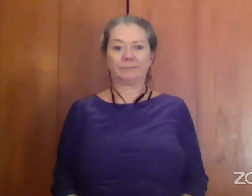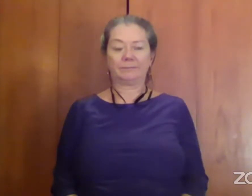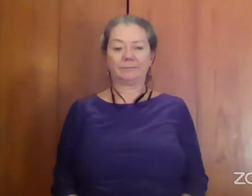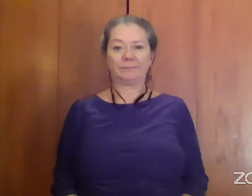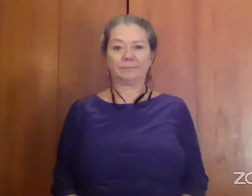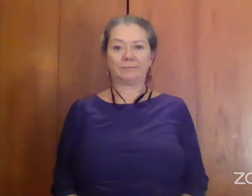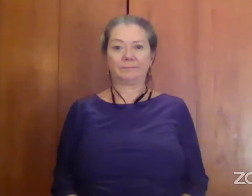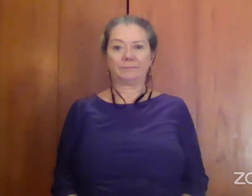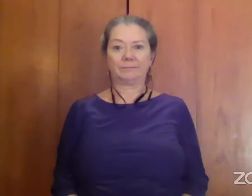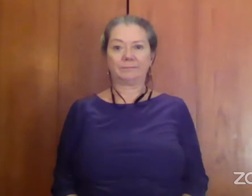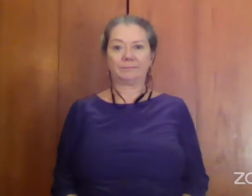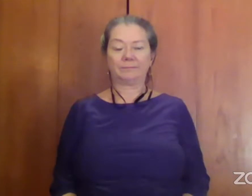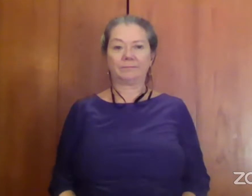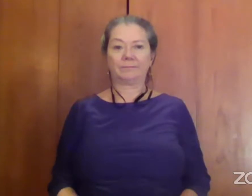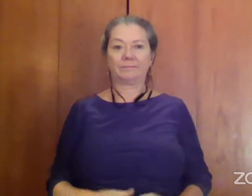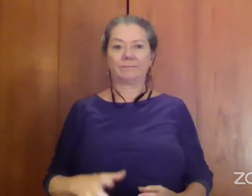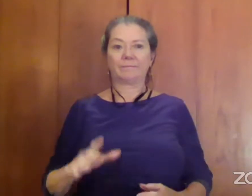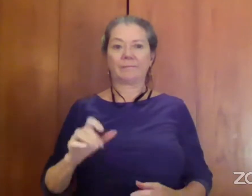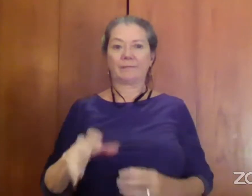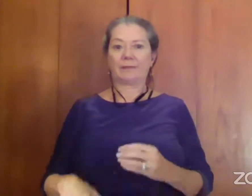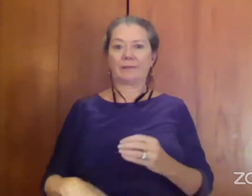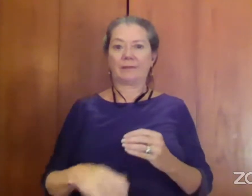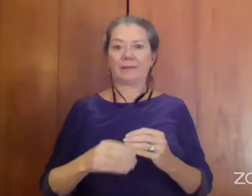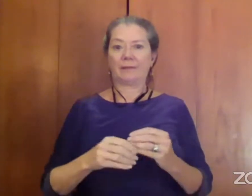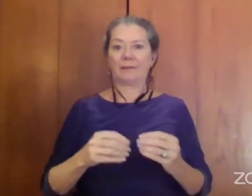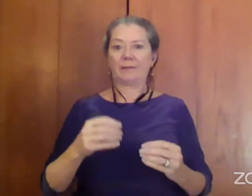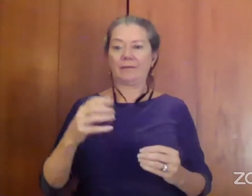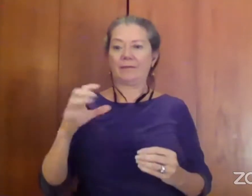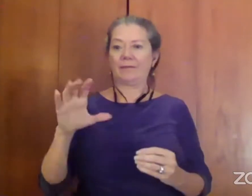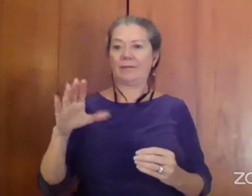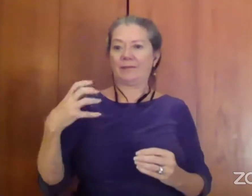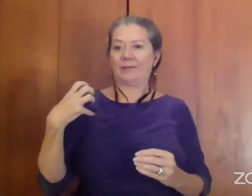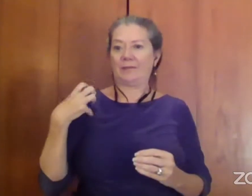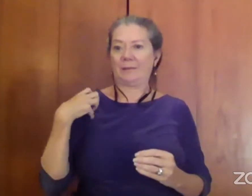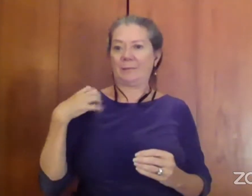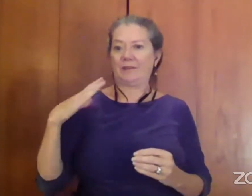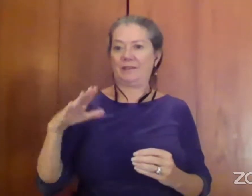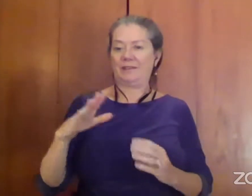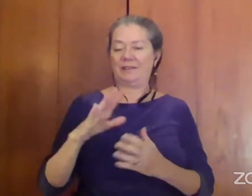Okay, let me get the captain's video on. I think I cut his video off.